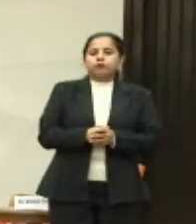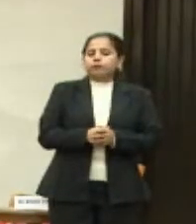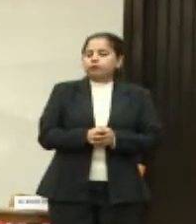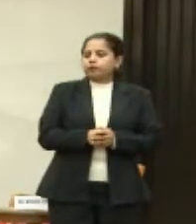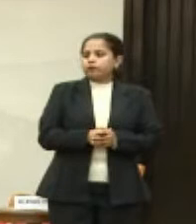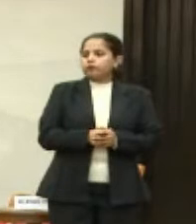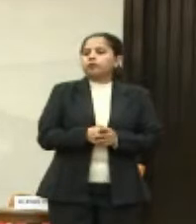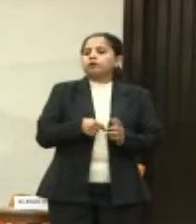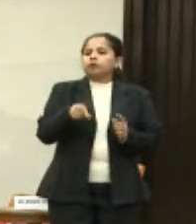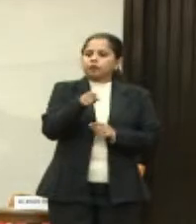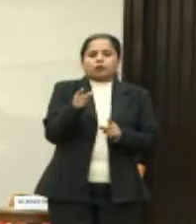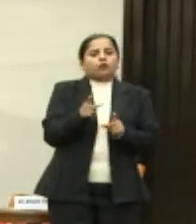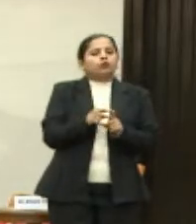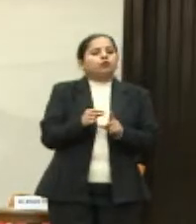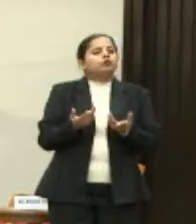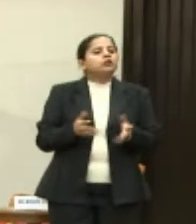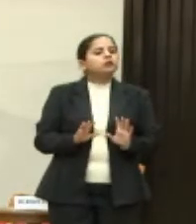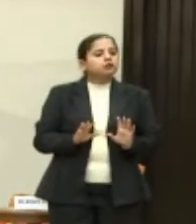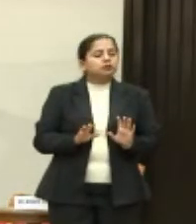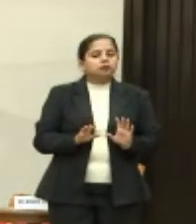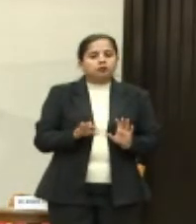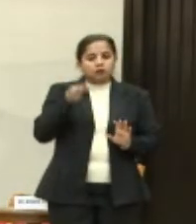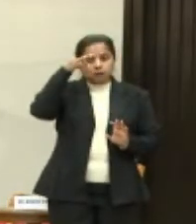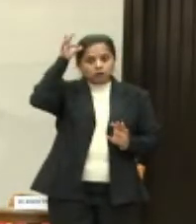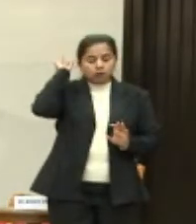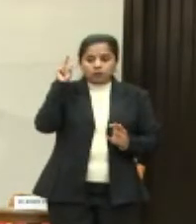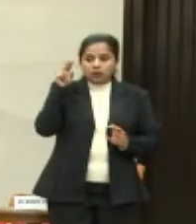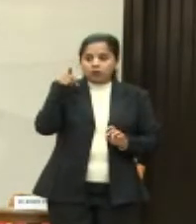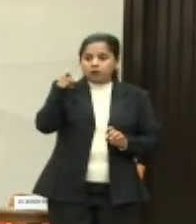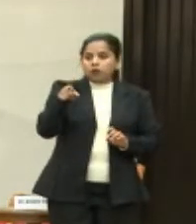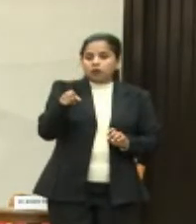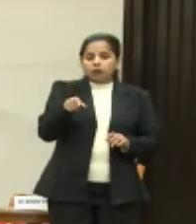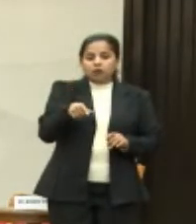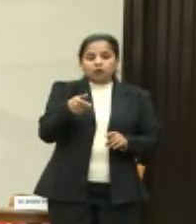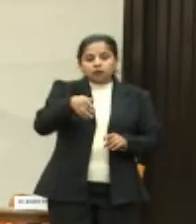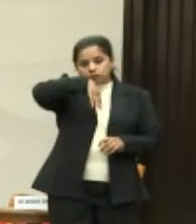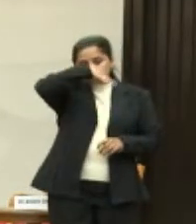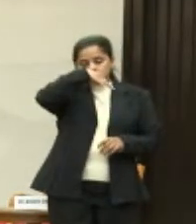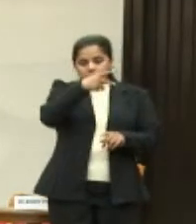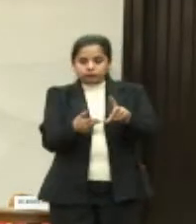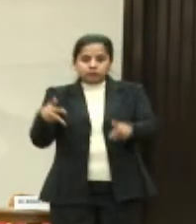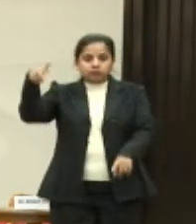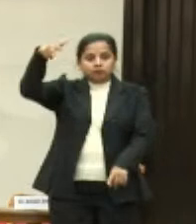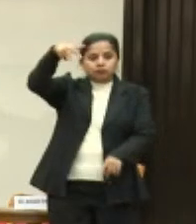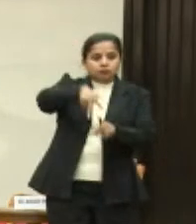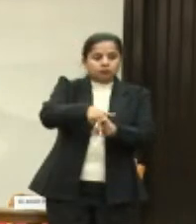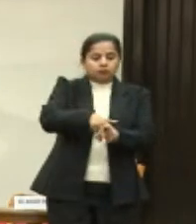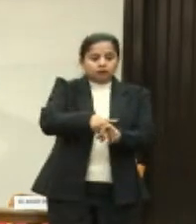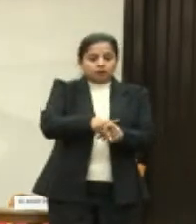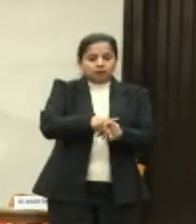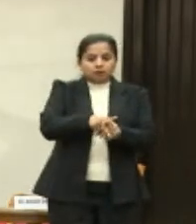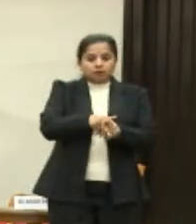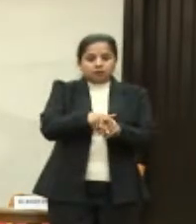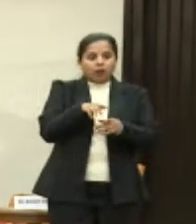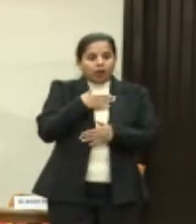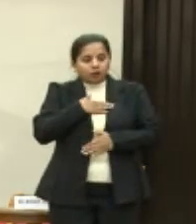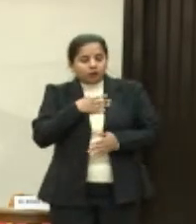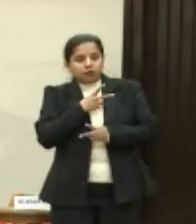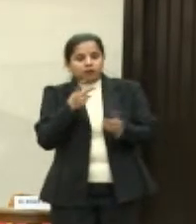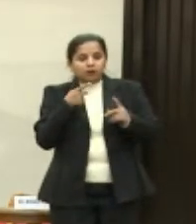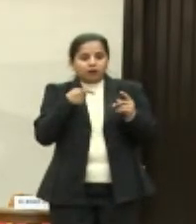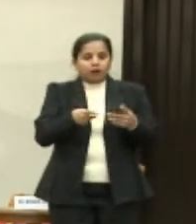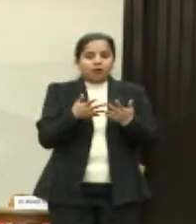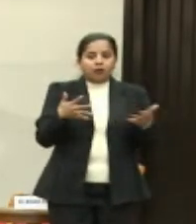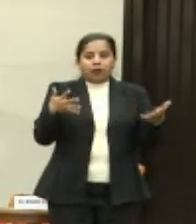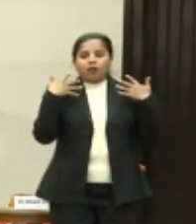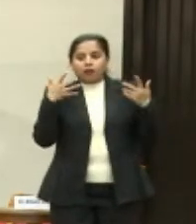So this is what is done. The Brahmana is put on an elephant, given a lot of treasure. With a lot of fanfare